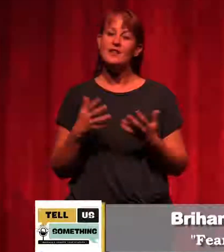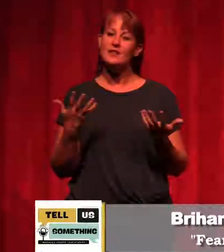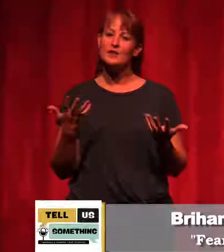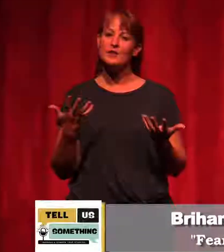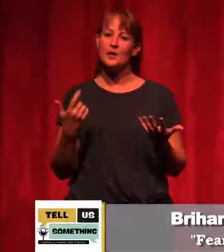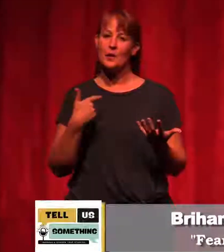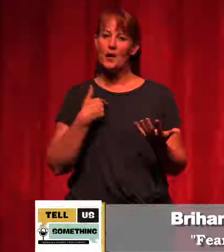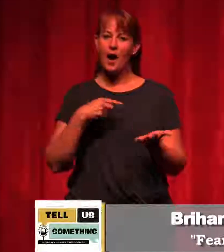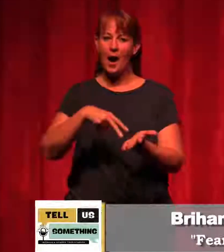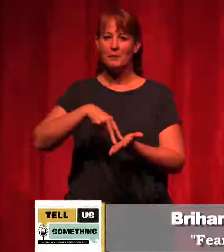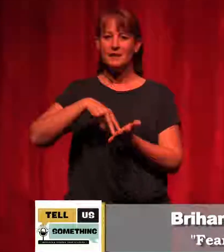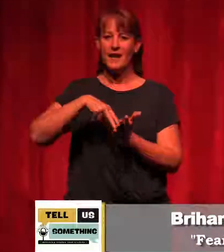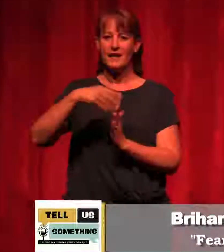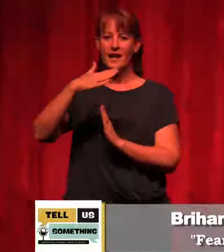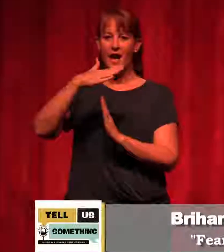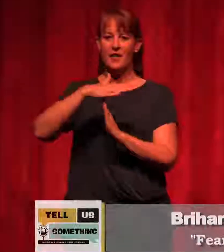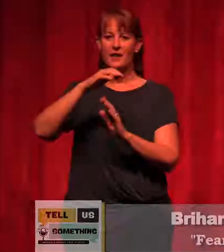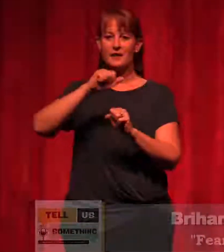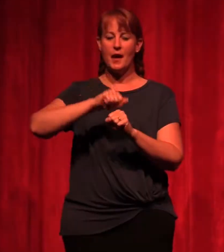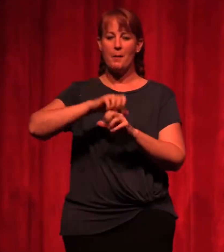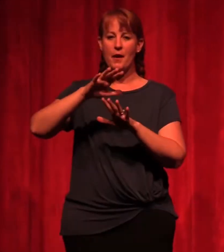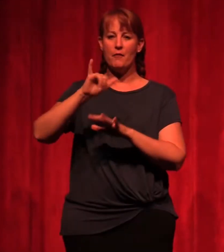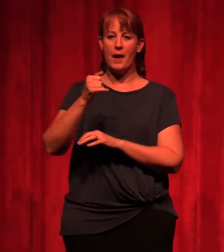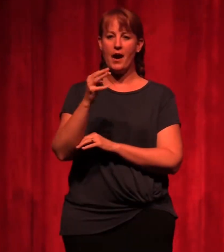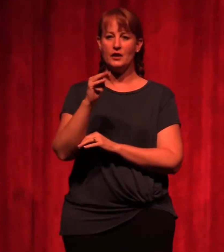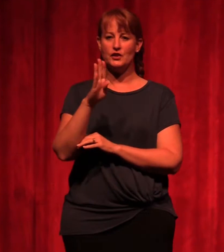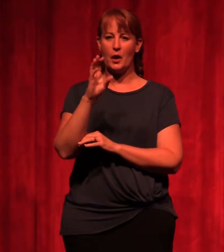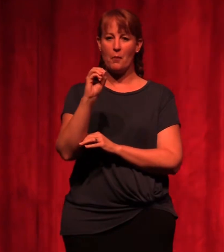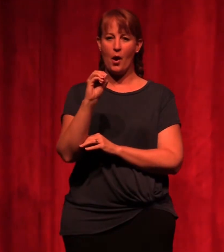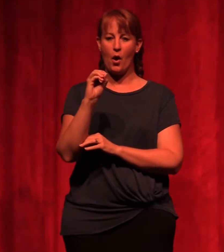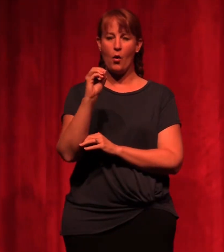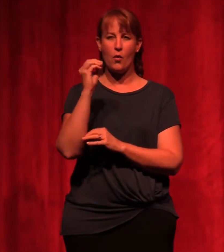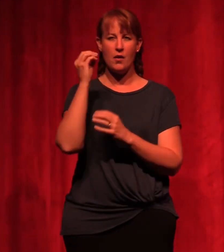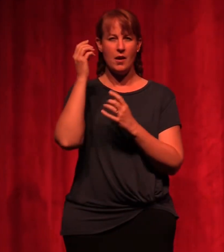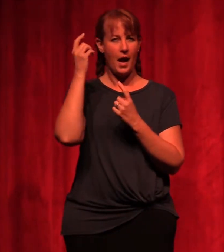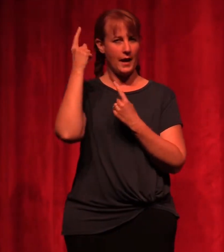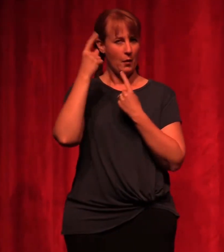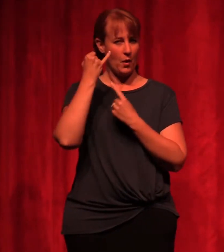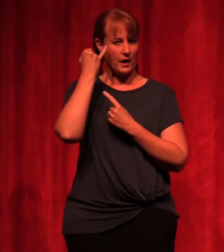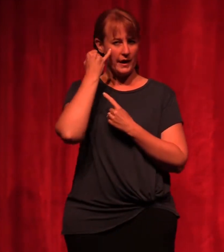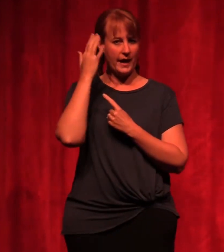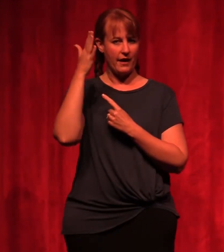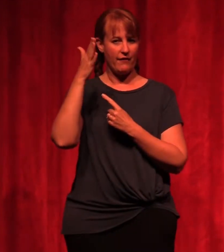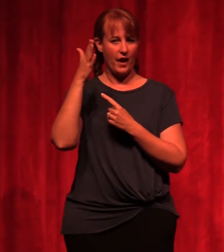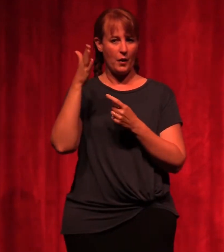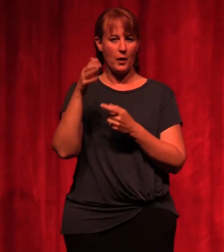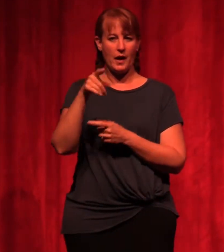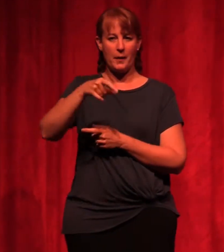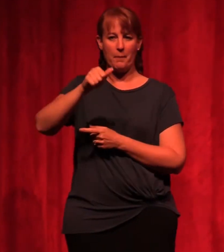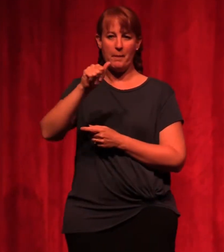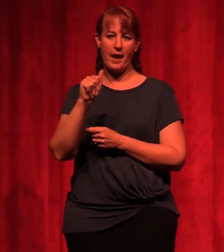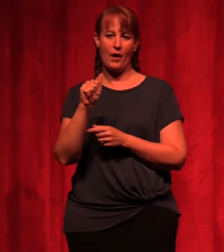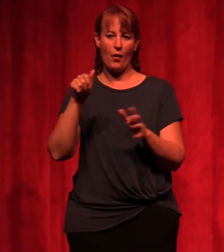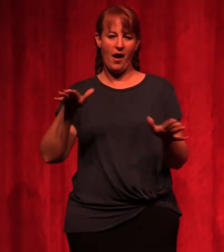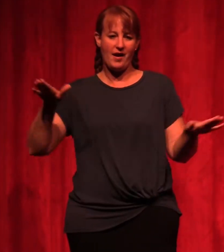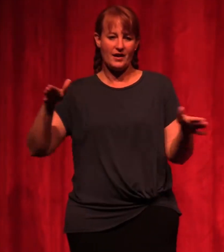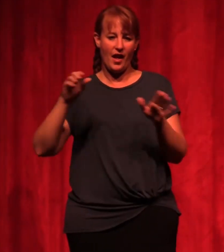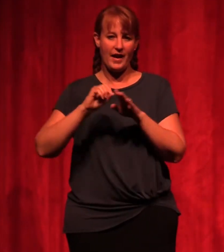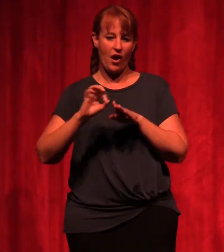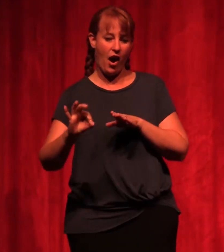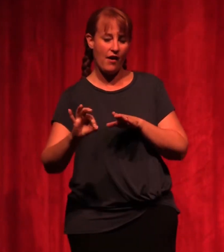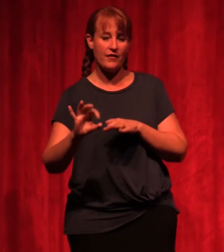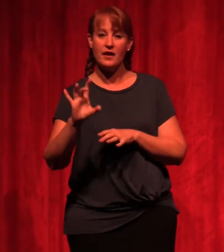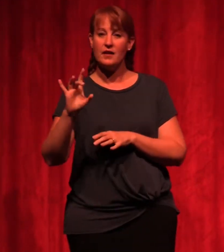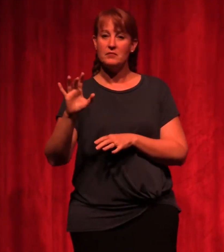So I'm standing on the top of Mount Jumbo, and I'm wondering whether I'm going to paraglide off. It's an